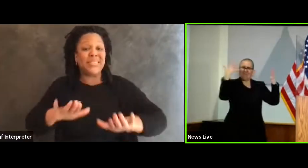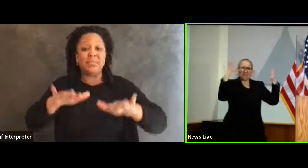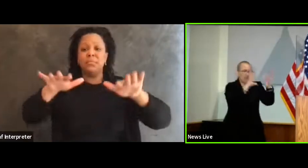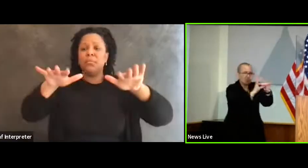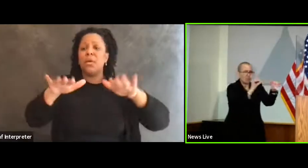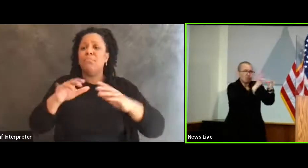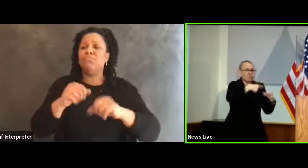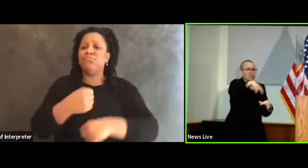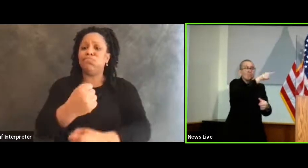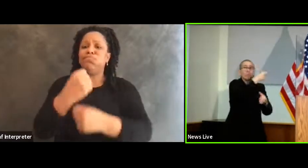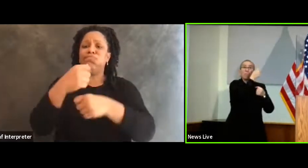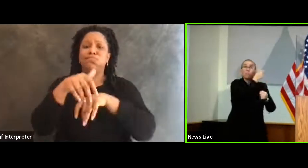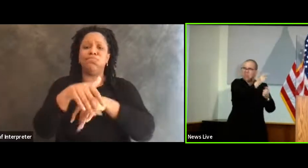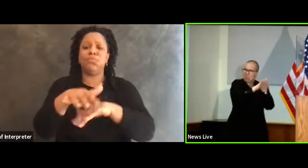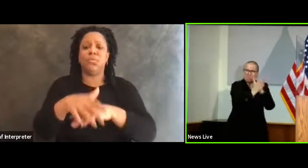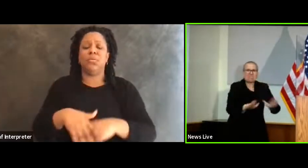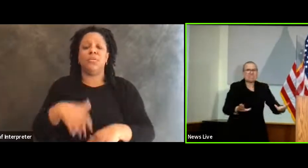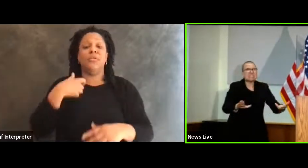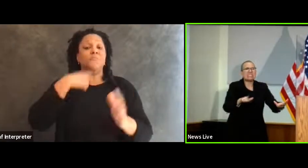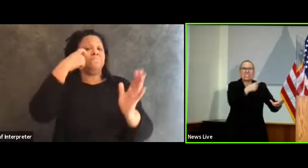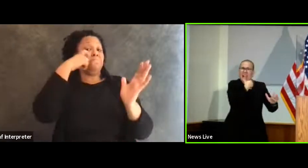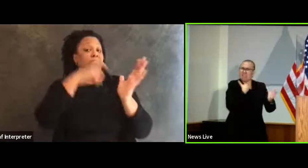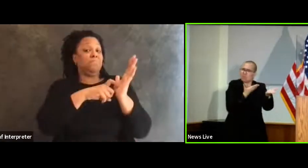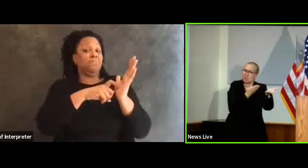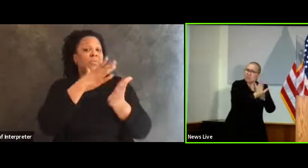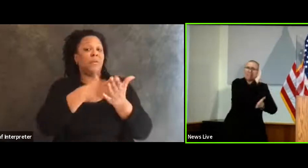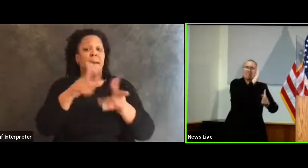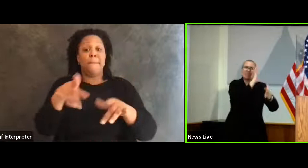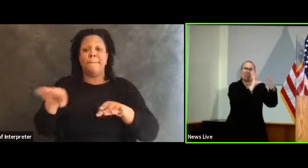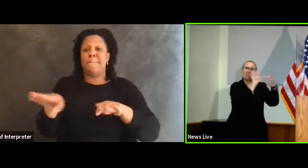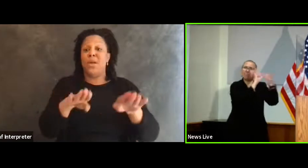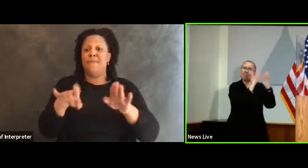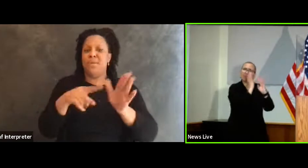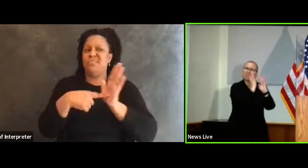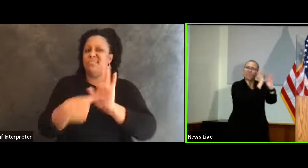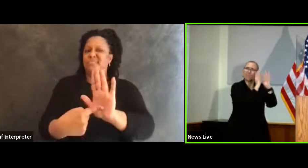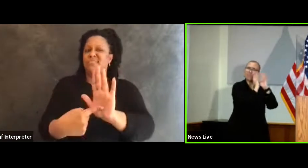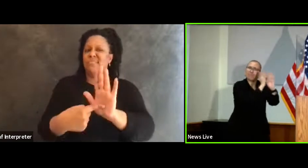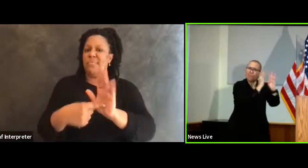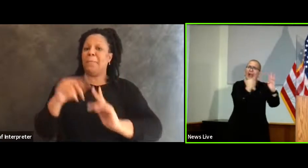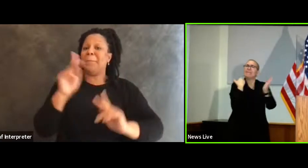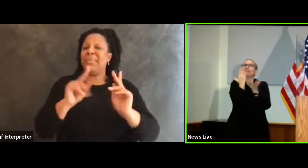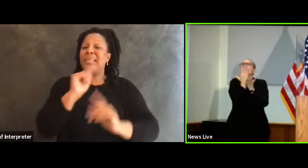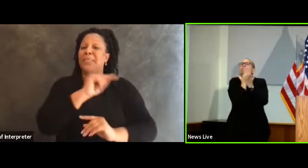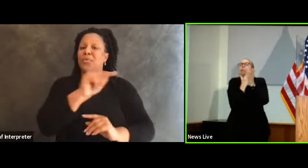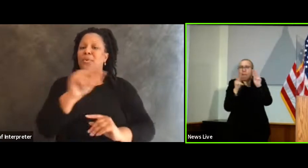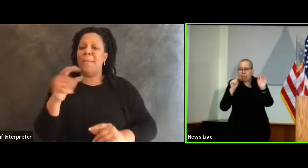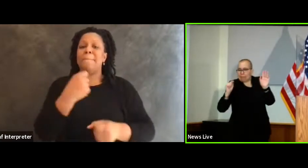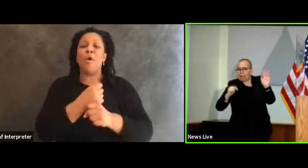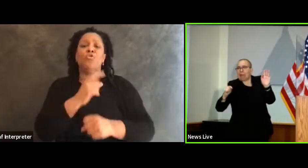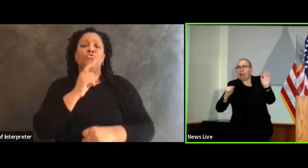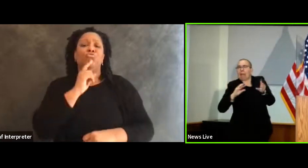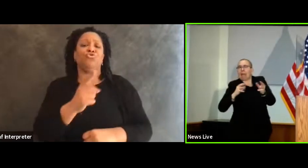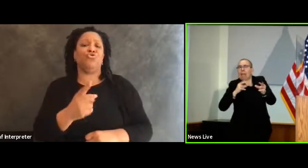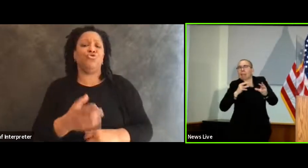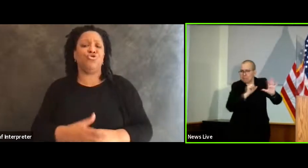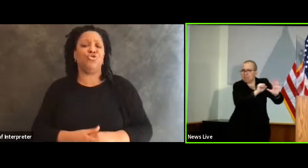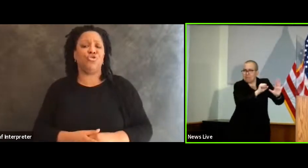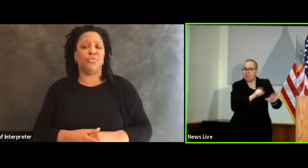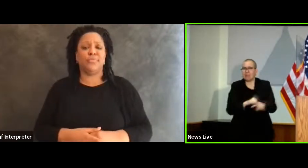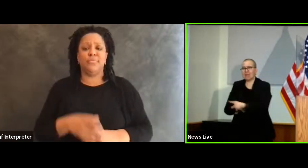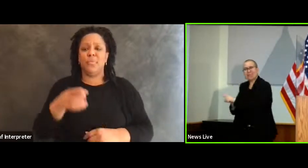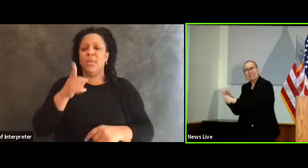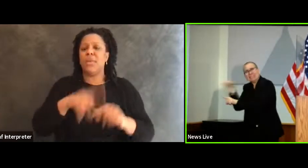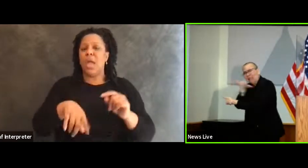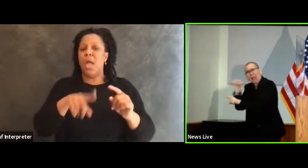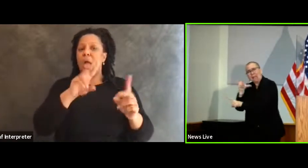was conduct demonstrated by folks who made sure that there was no way you could misinterpret that peaceful protesters